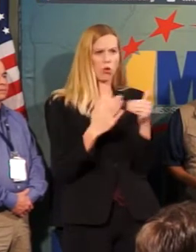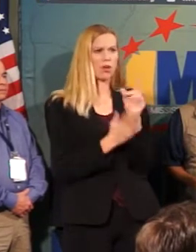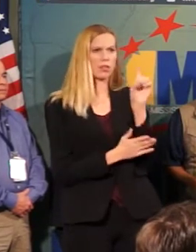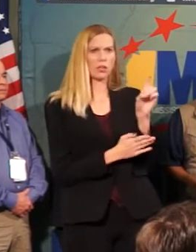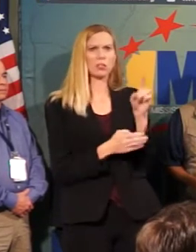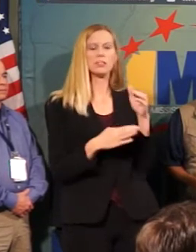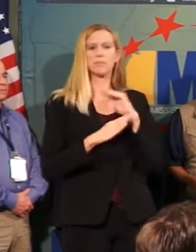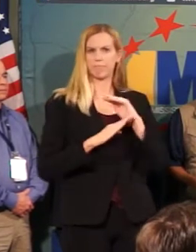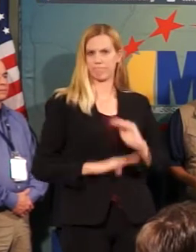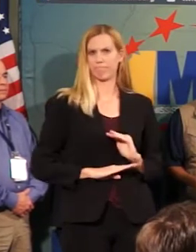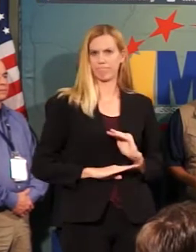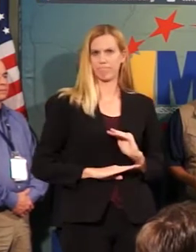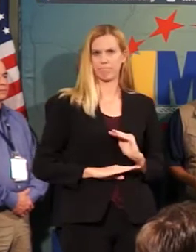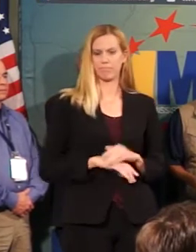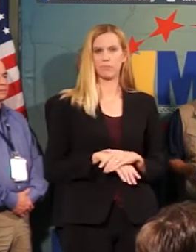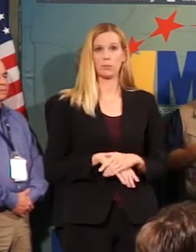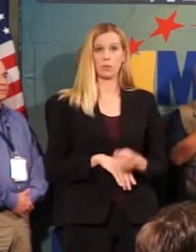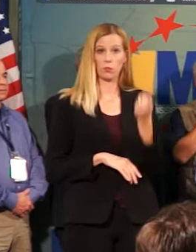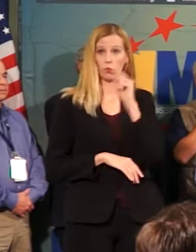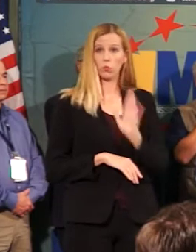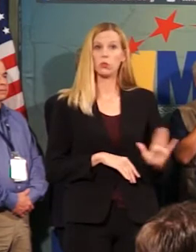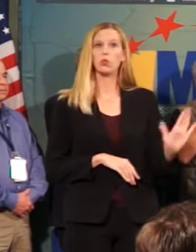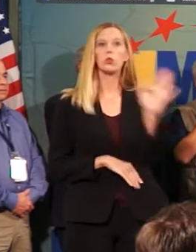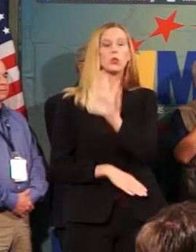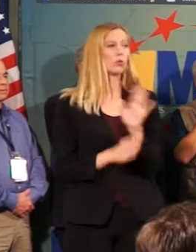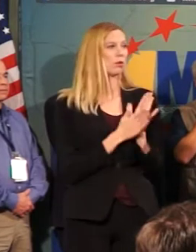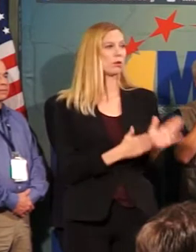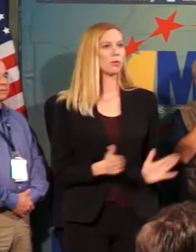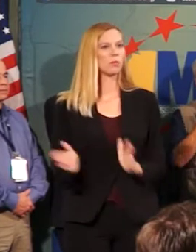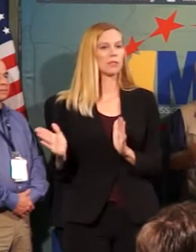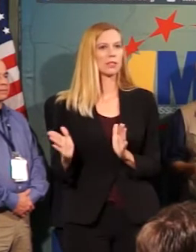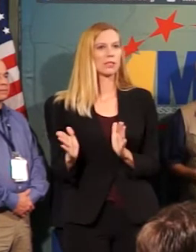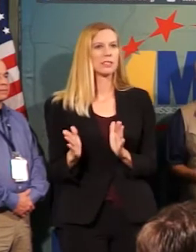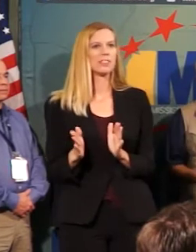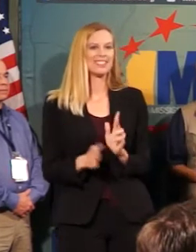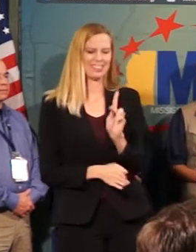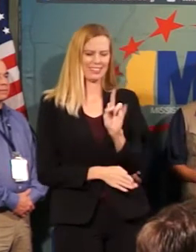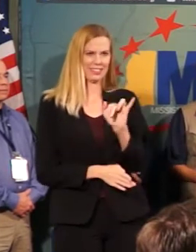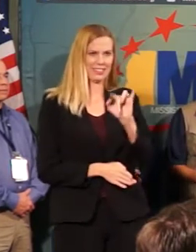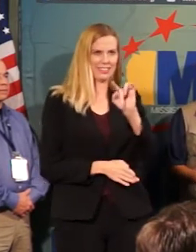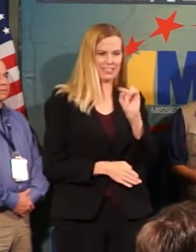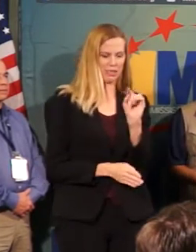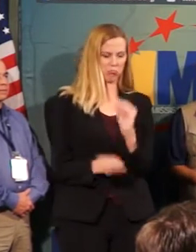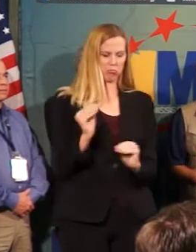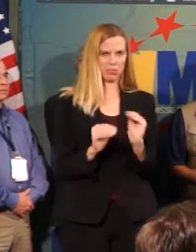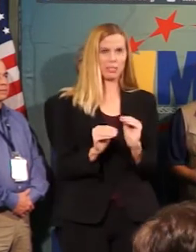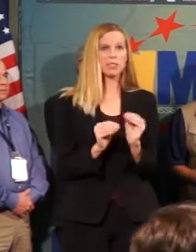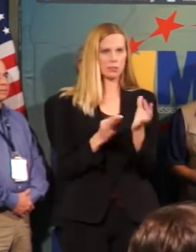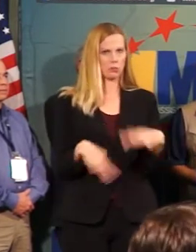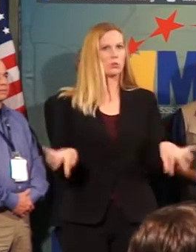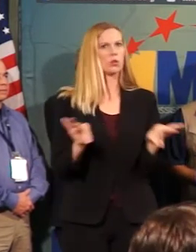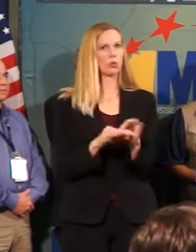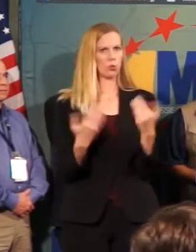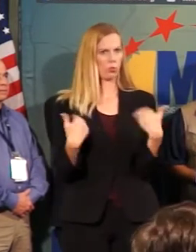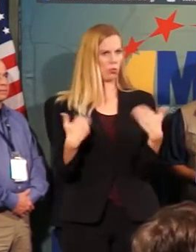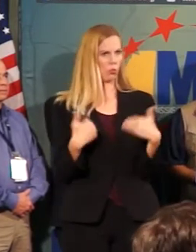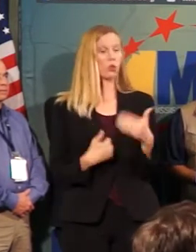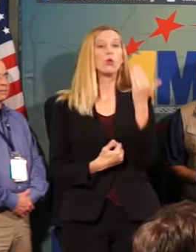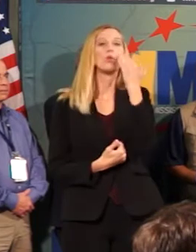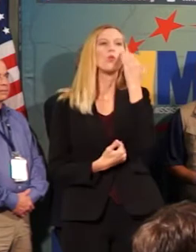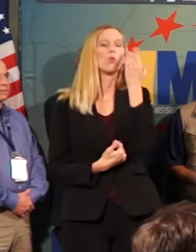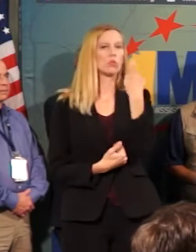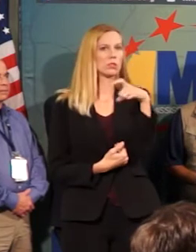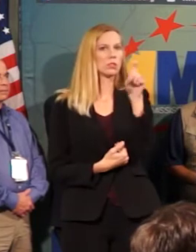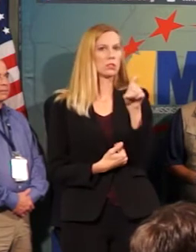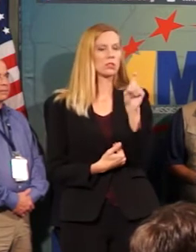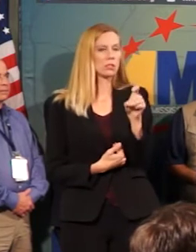to. For your plans, a kit is essential. To know what you need to put in your kit, we ask that you go